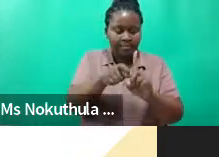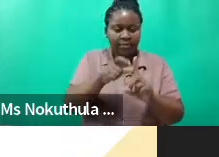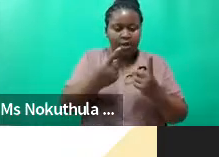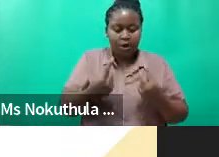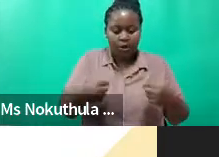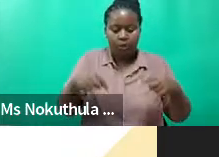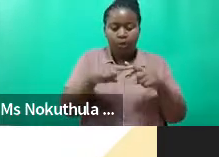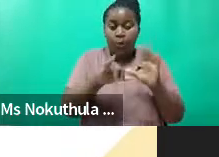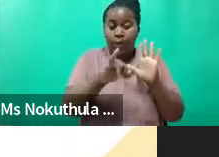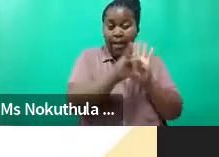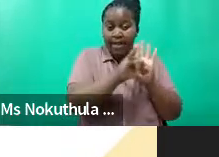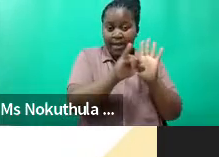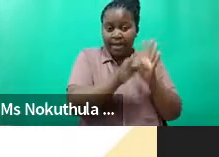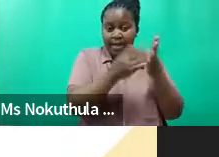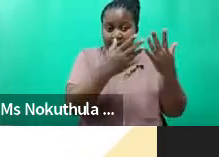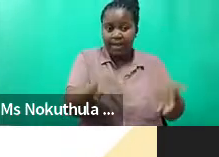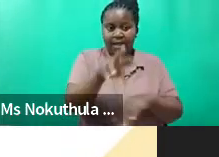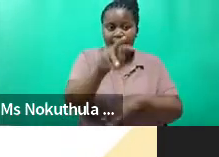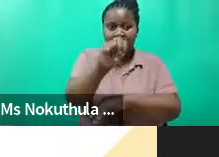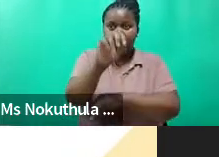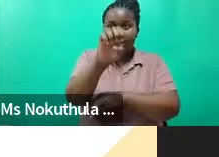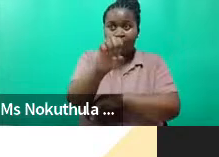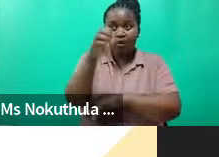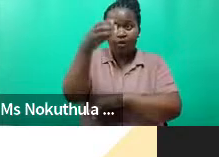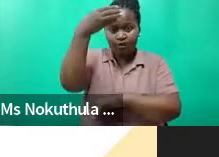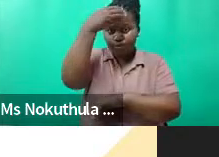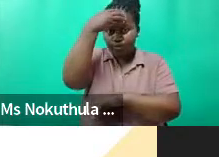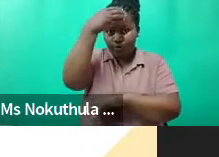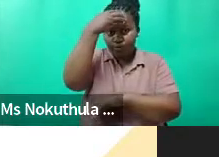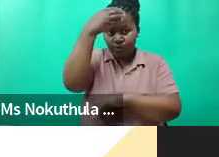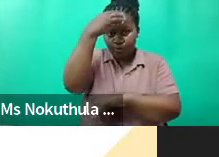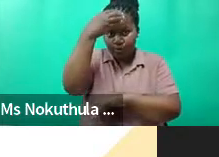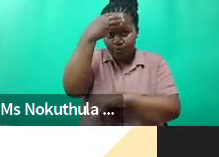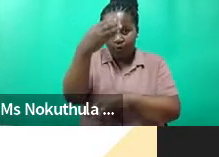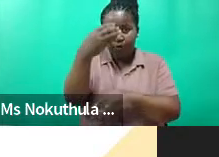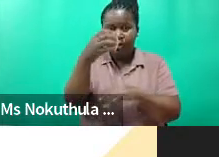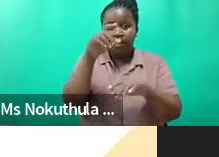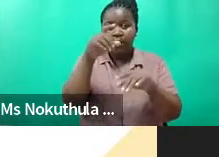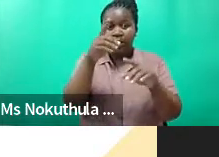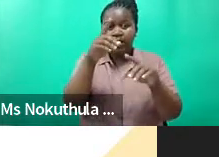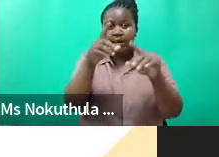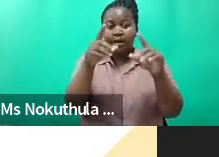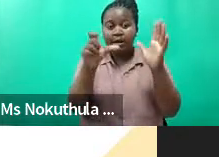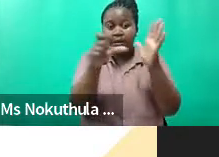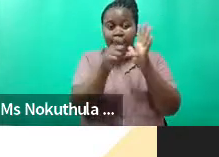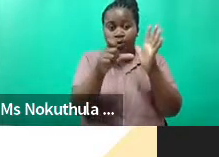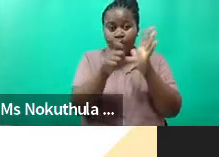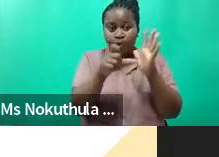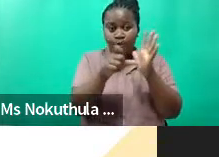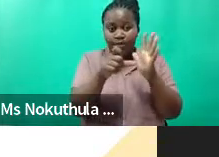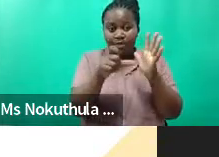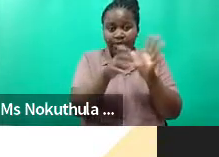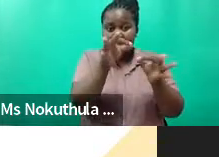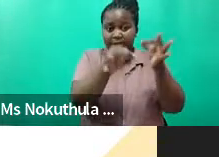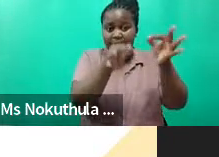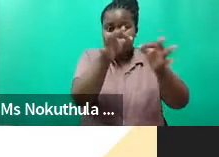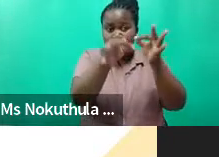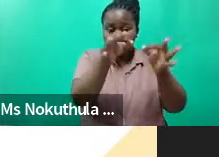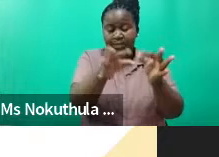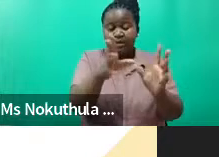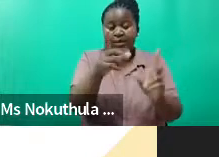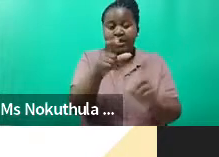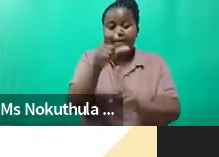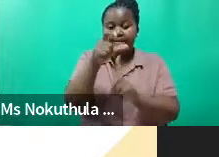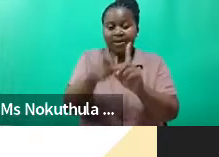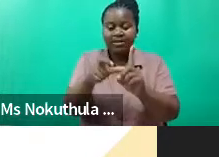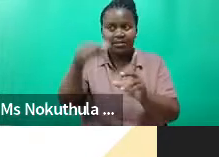that neurodiversity is an important concept to explain that persons who are not autistic